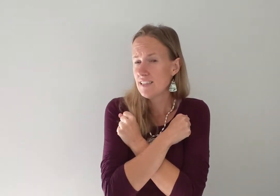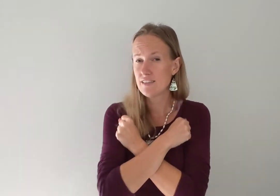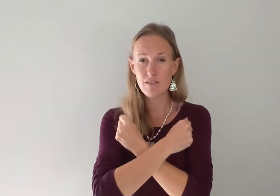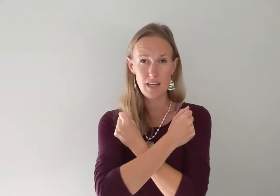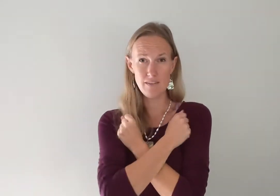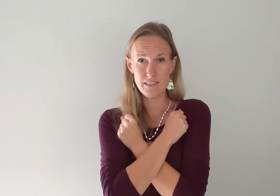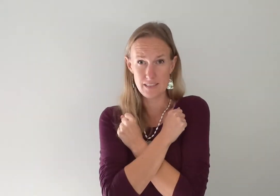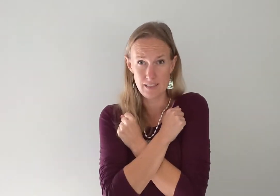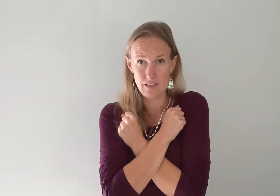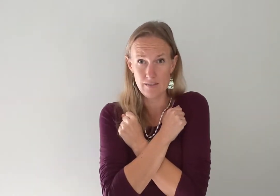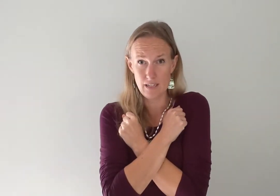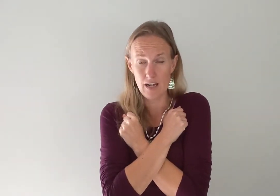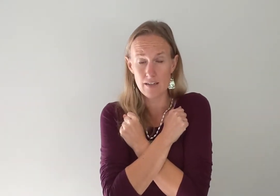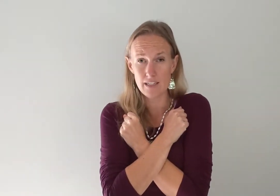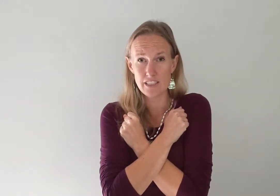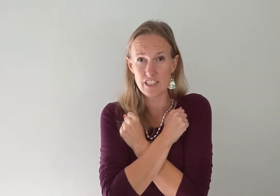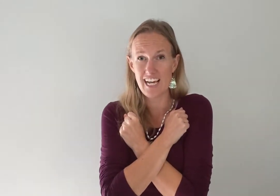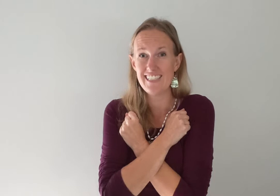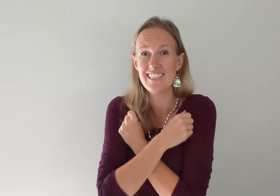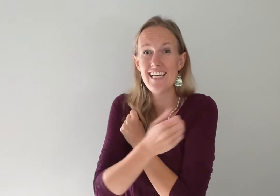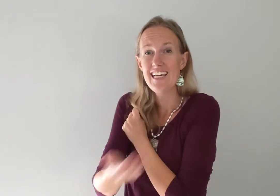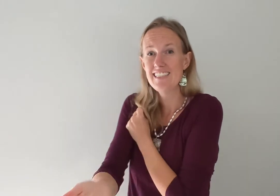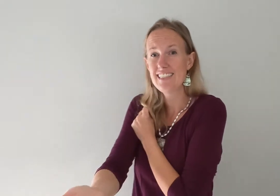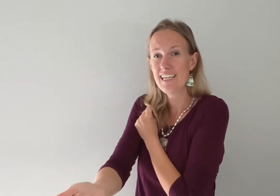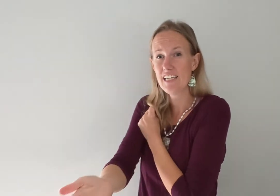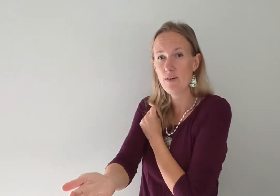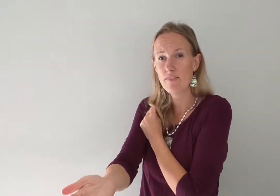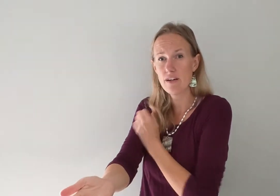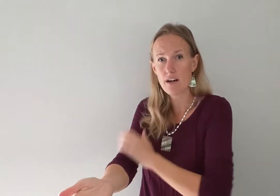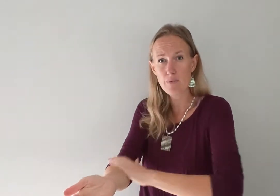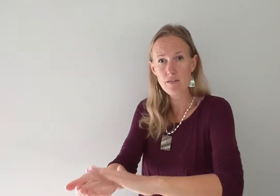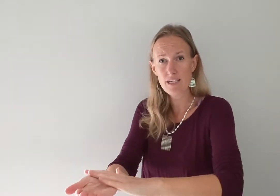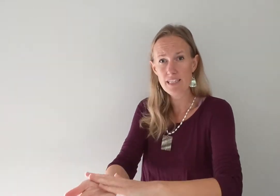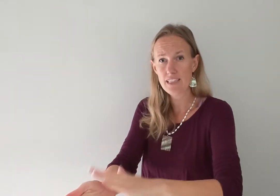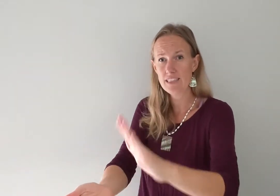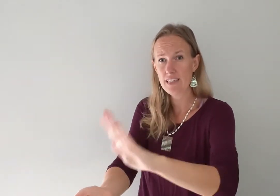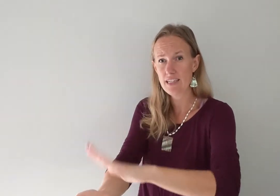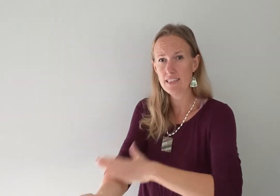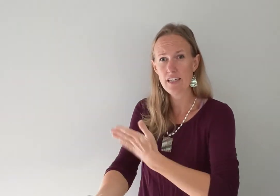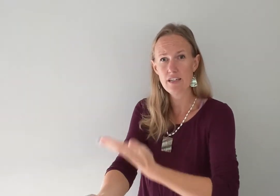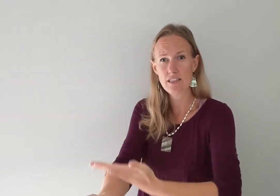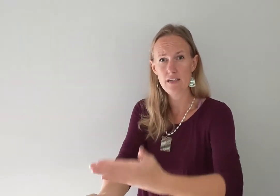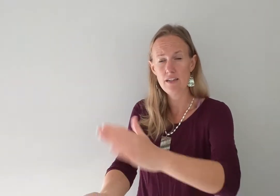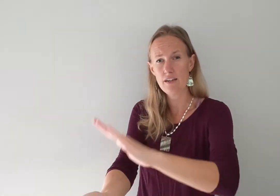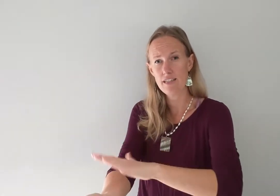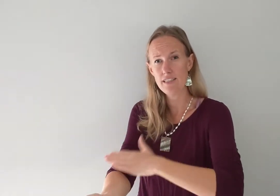so love is, a hug across your chest. Singing, you have your arm out like this, and then it's like you're conducting